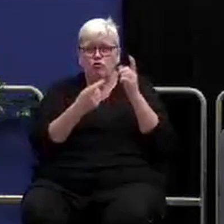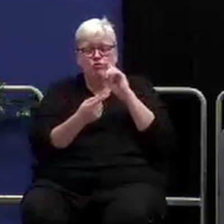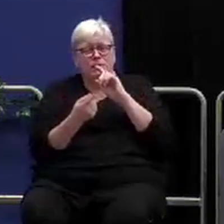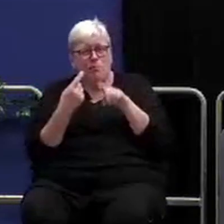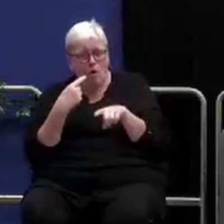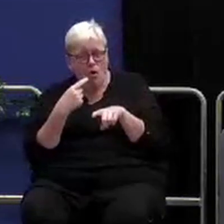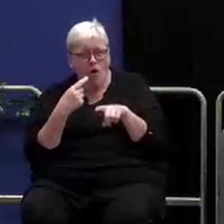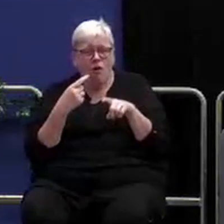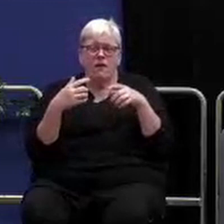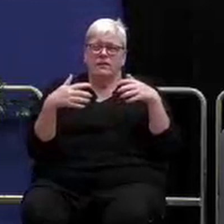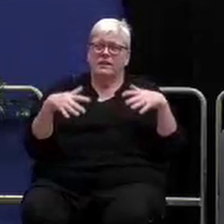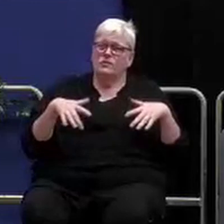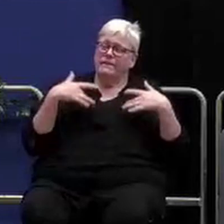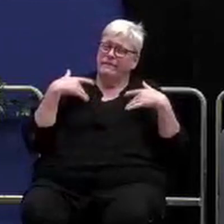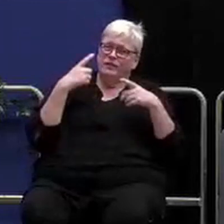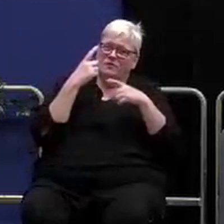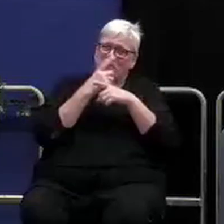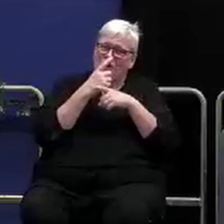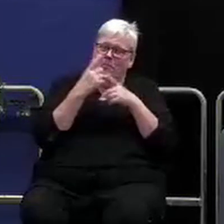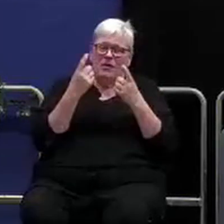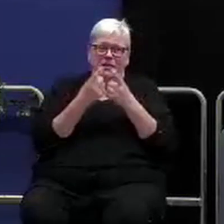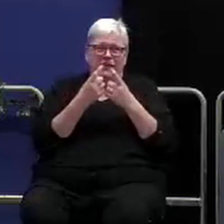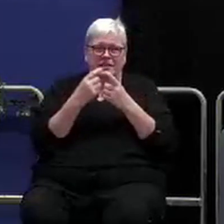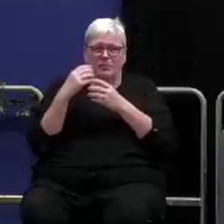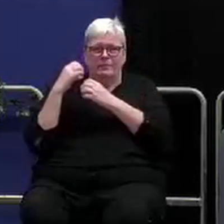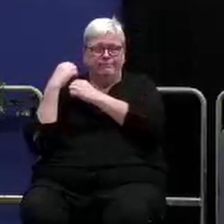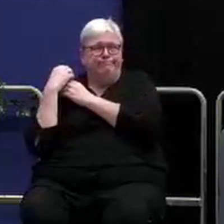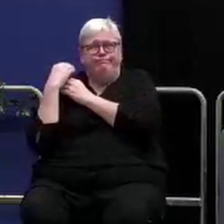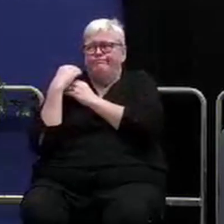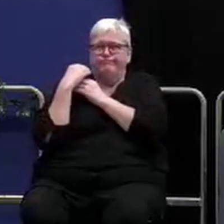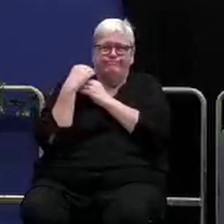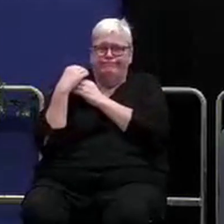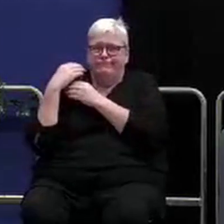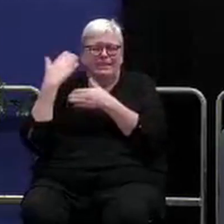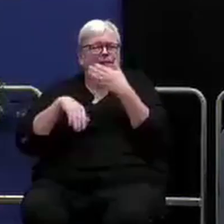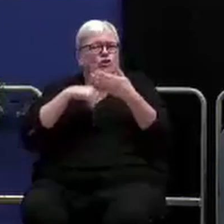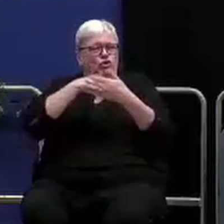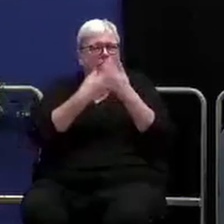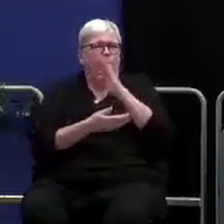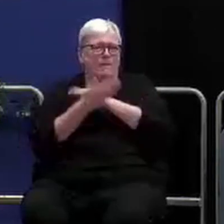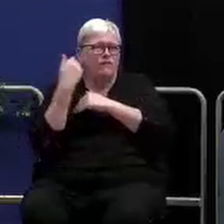of talk about things that you maybe carry with you rather than share all the time?